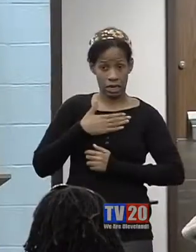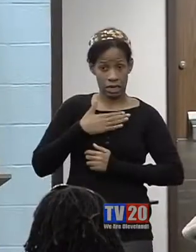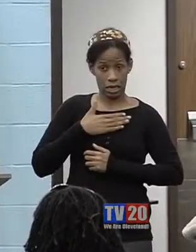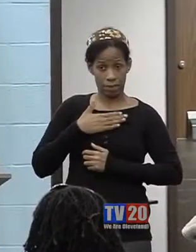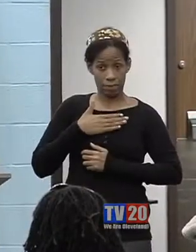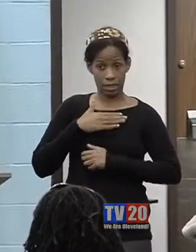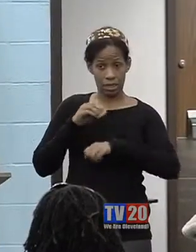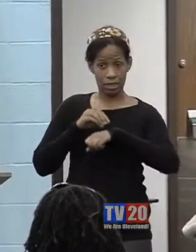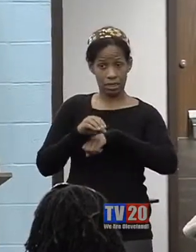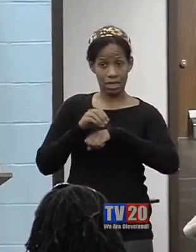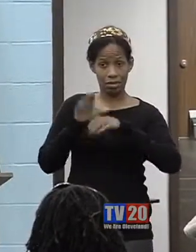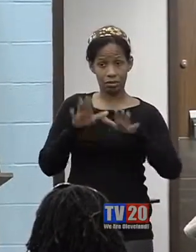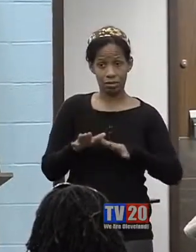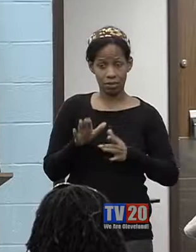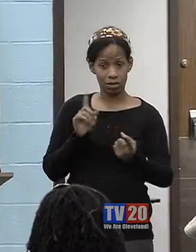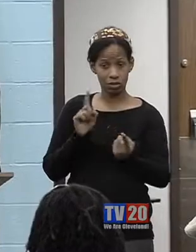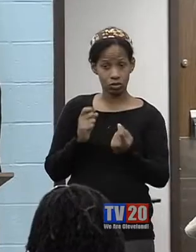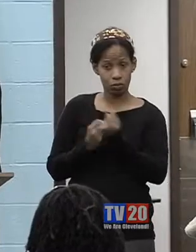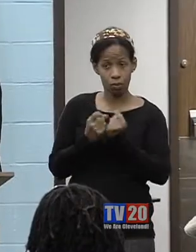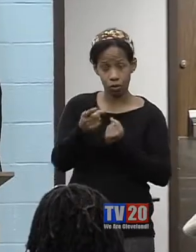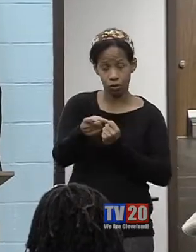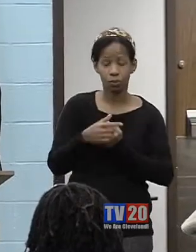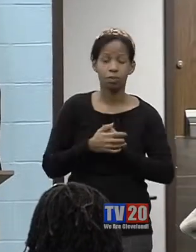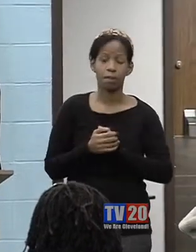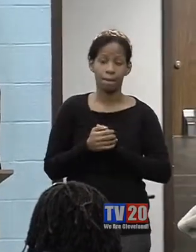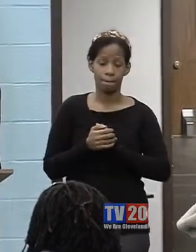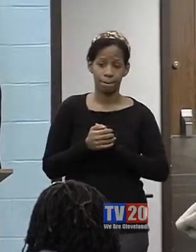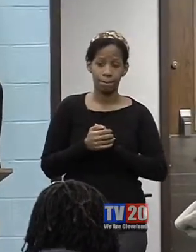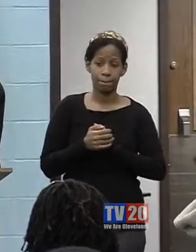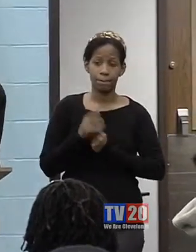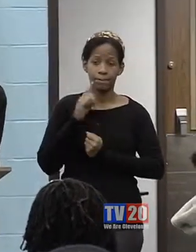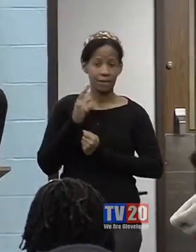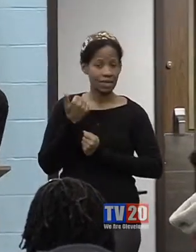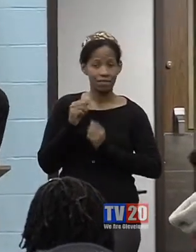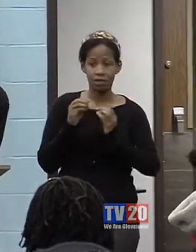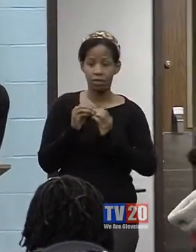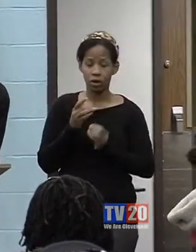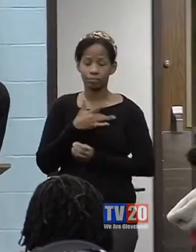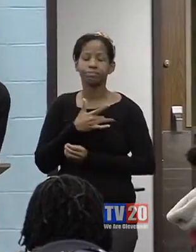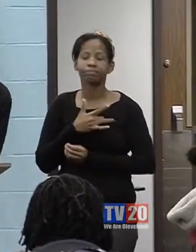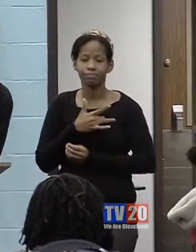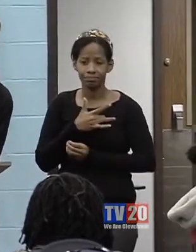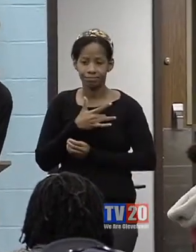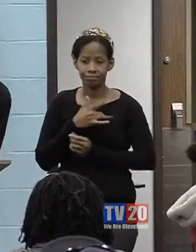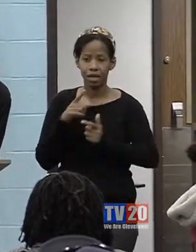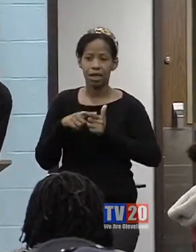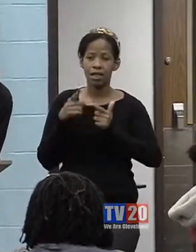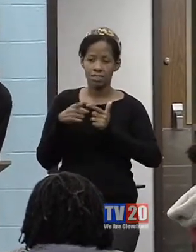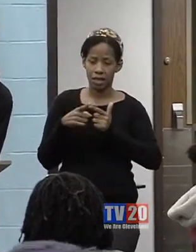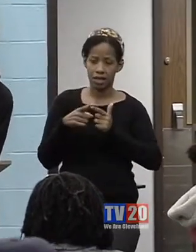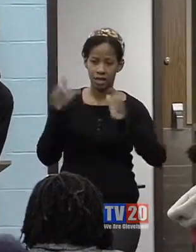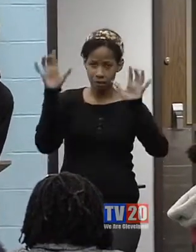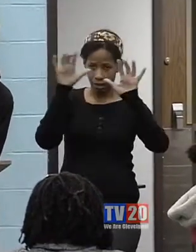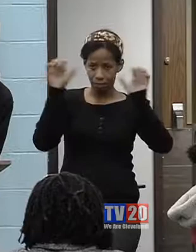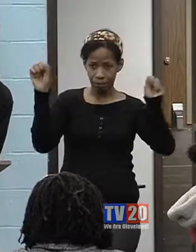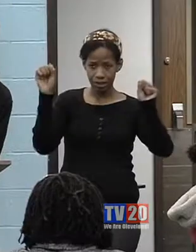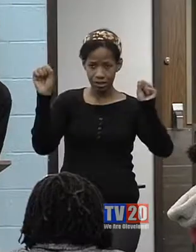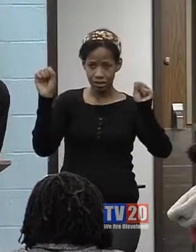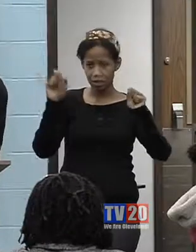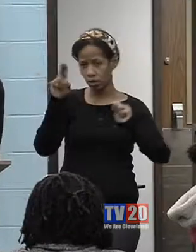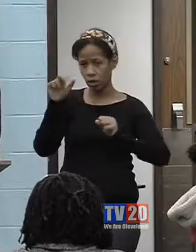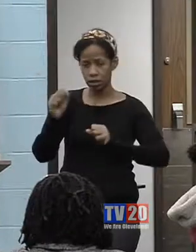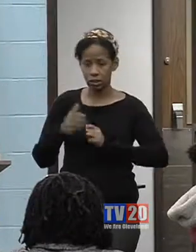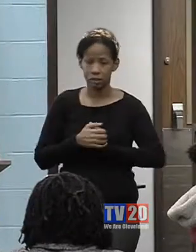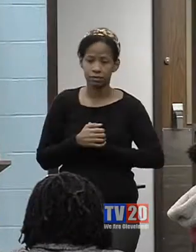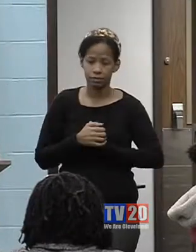the councilman is the closest to you. And the councilman can touch you even more so than the President of the United States of